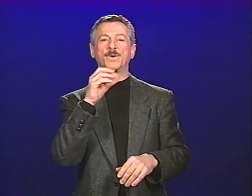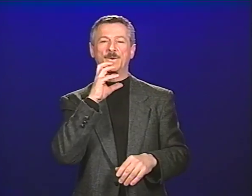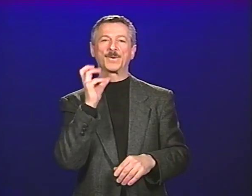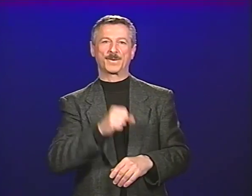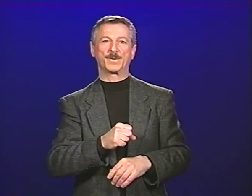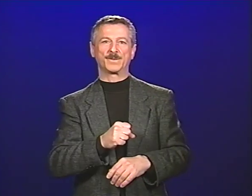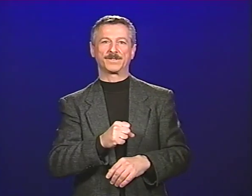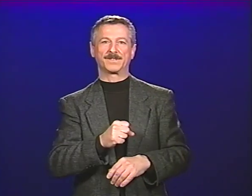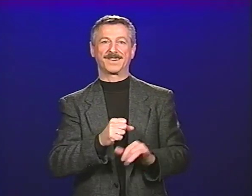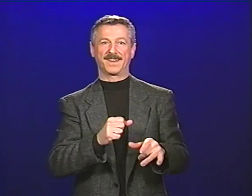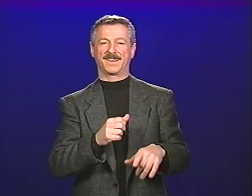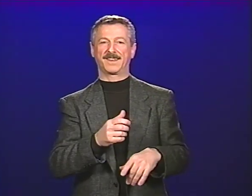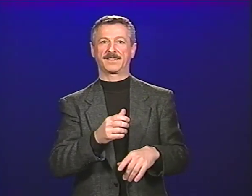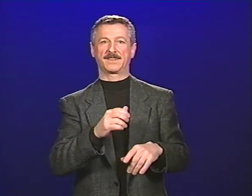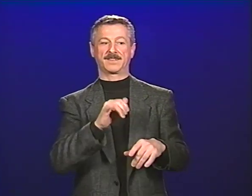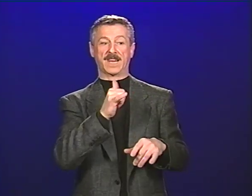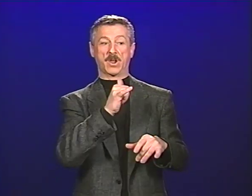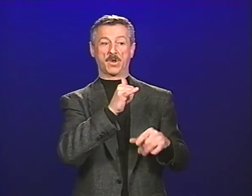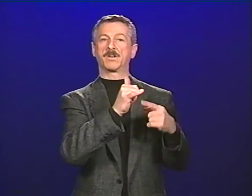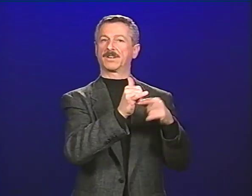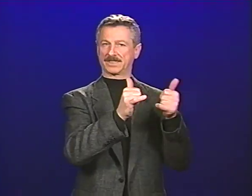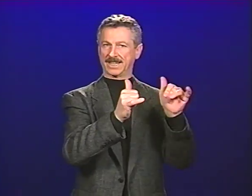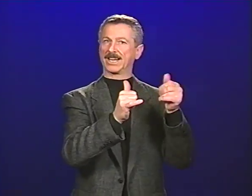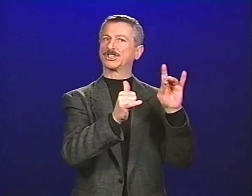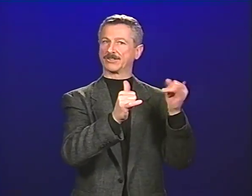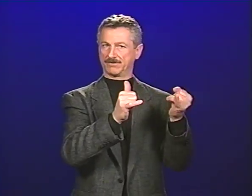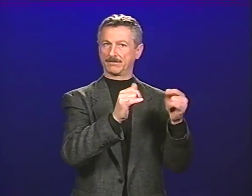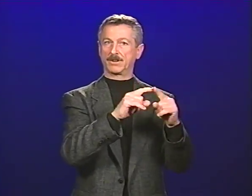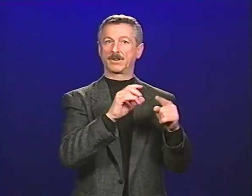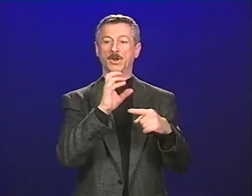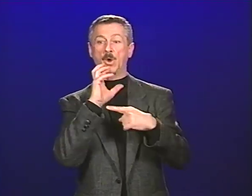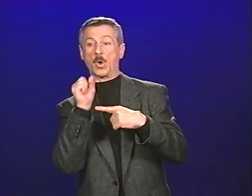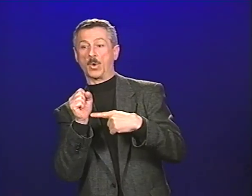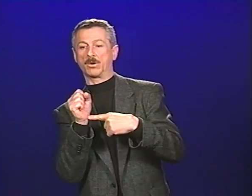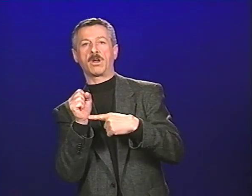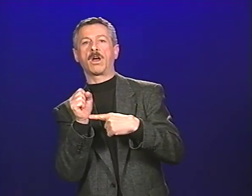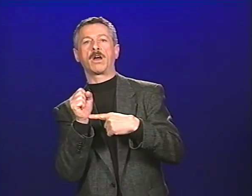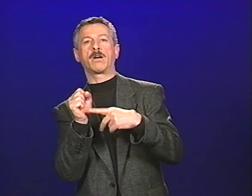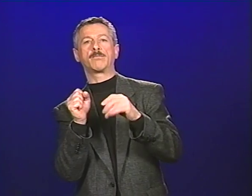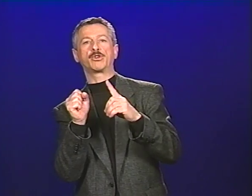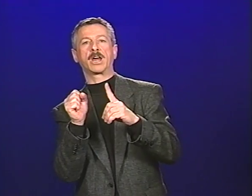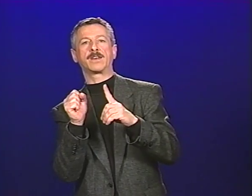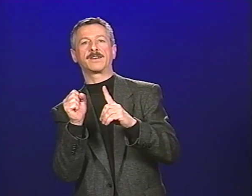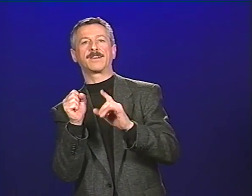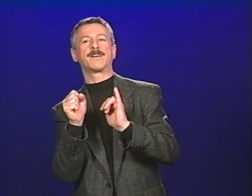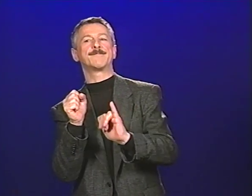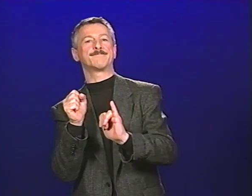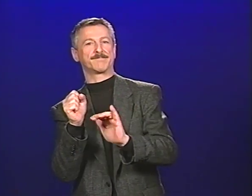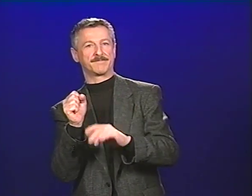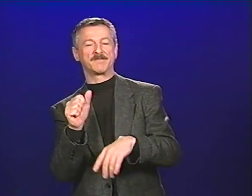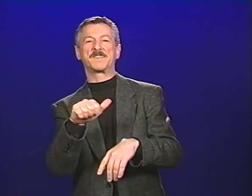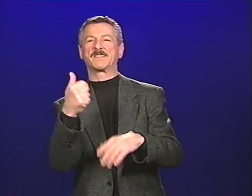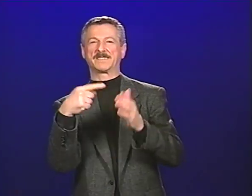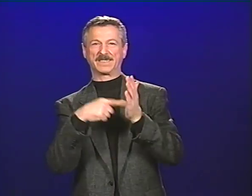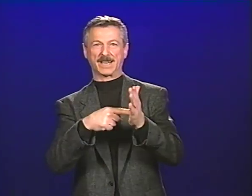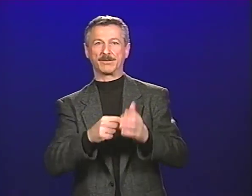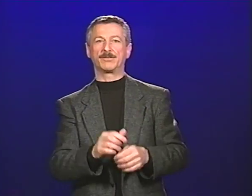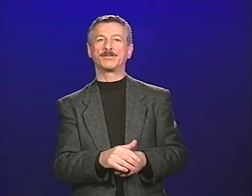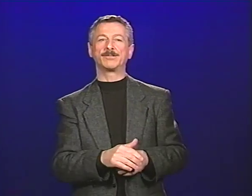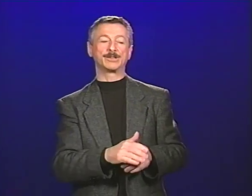The yellow house is old. In this sentence, yellow is an adjective and functions as such. Old is an adjective, but functions as a predicate.